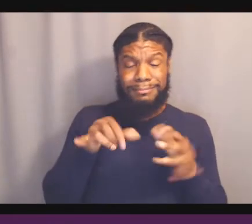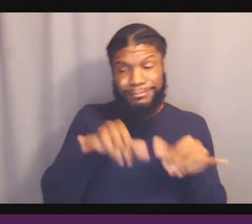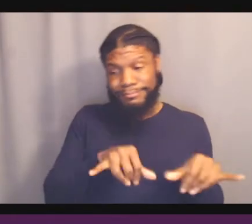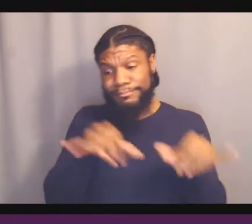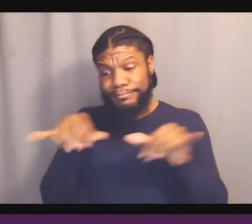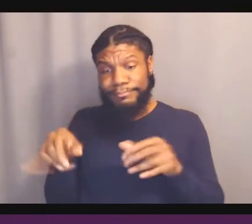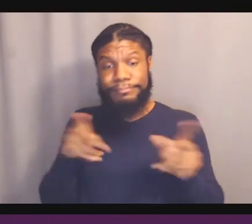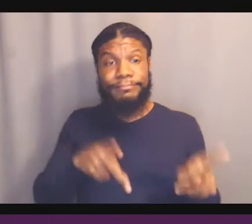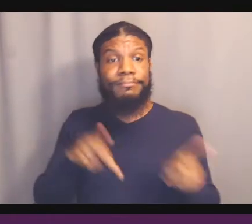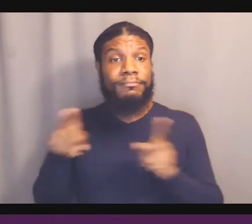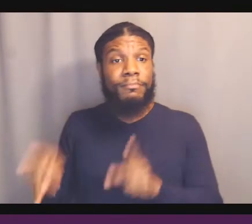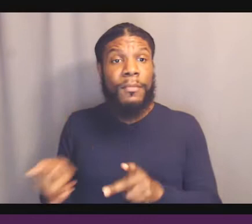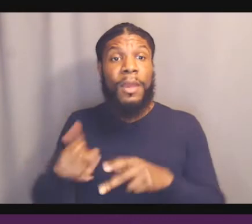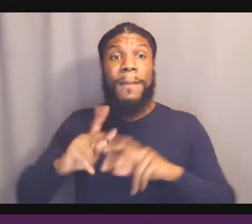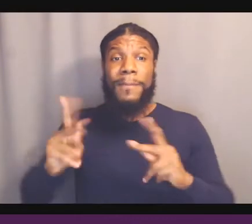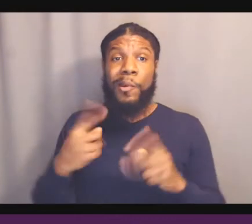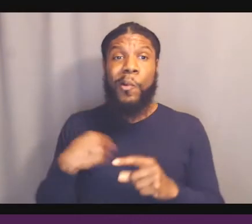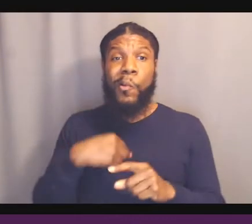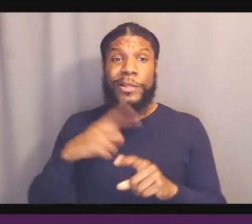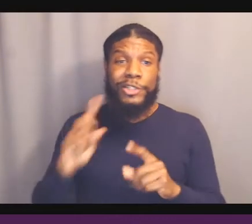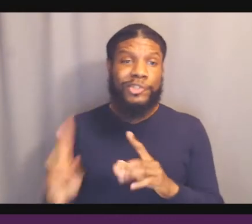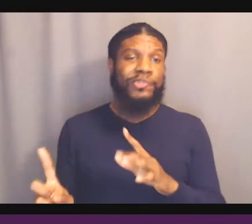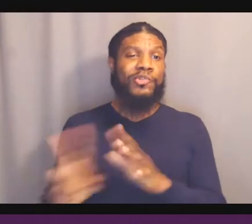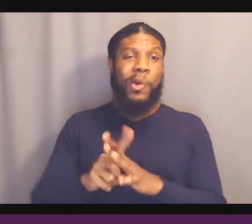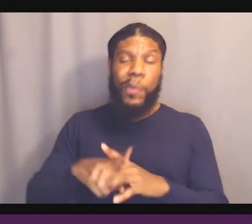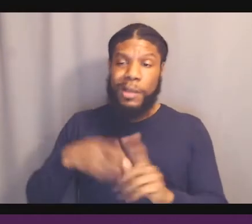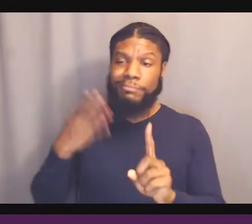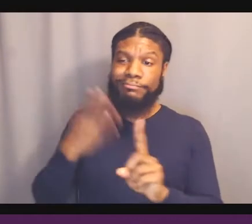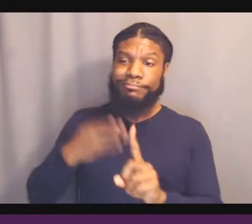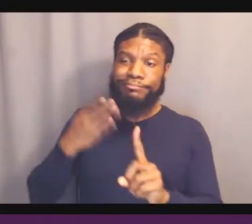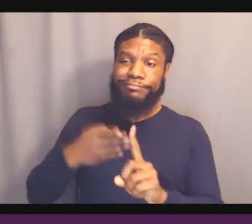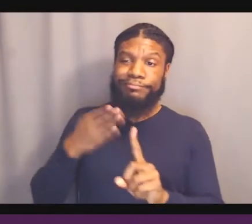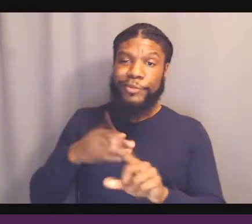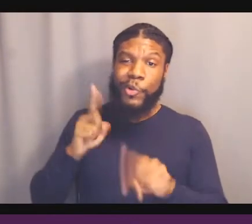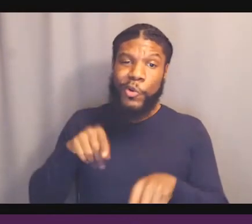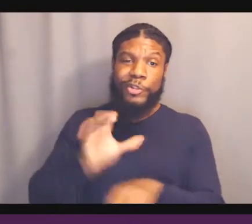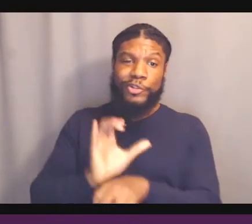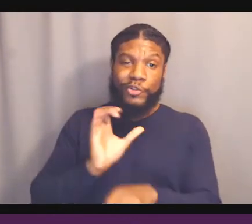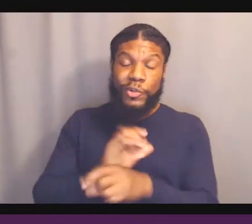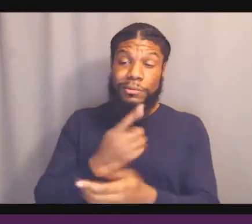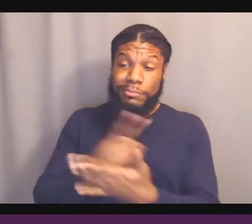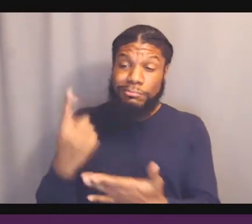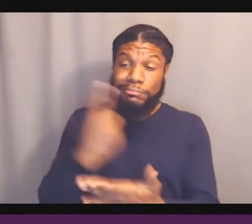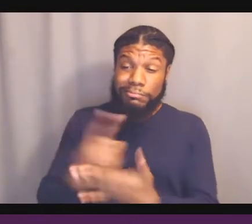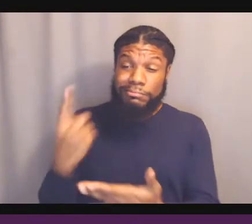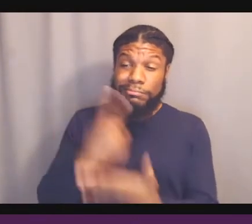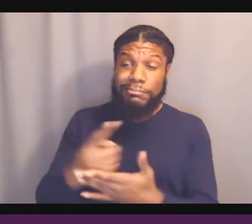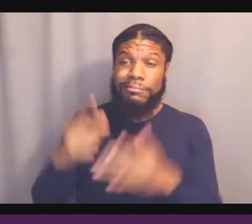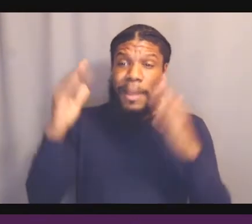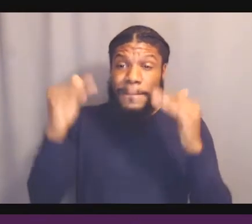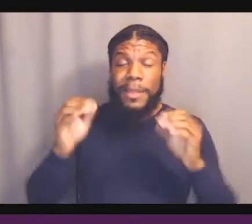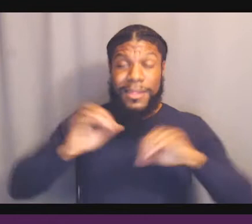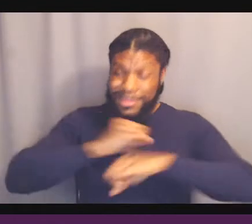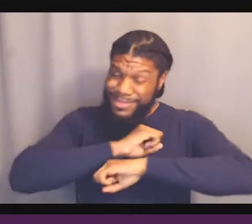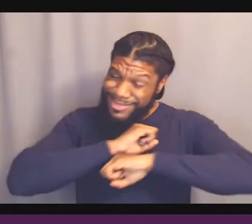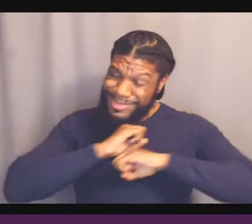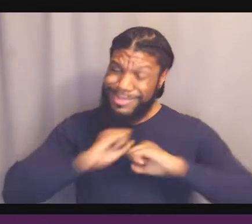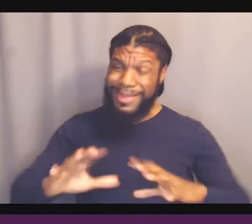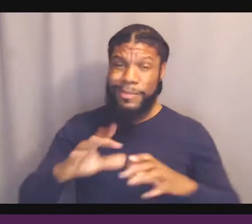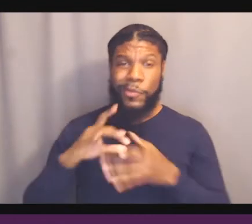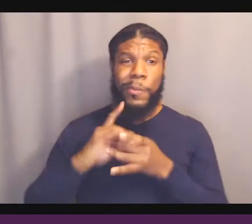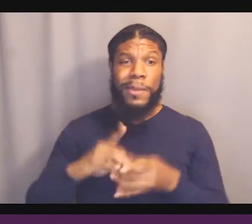the motion of worship, coming to the church house every week with no expectation of healing,